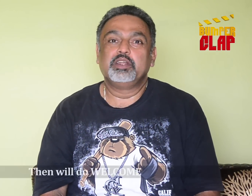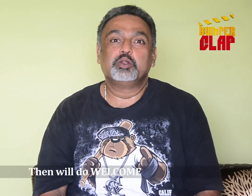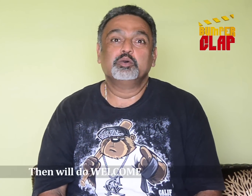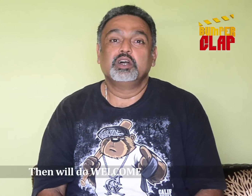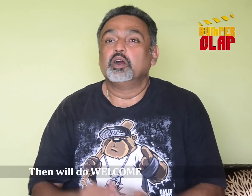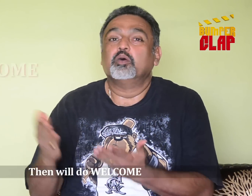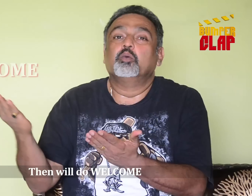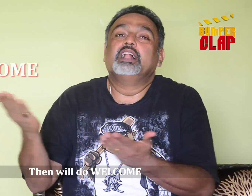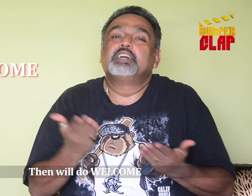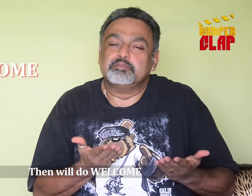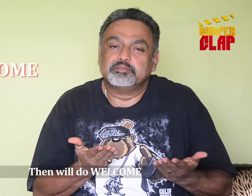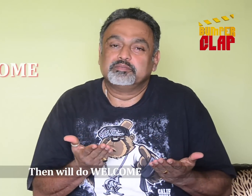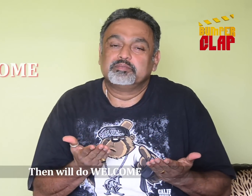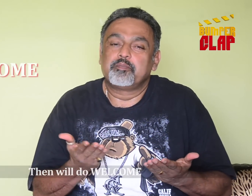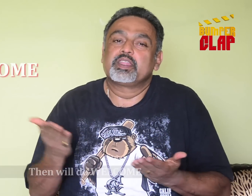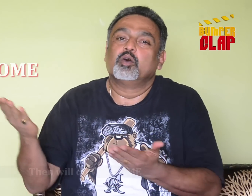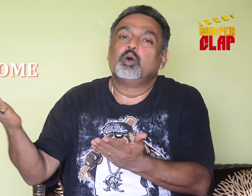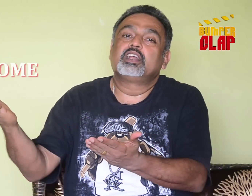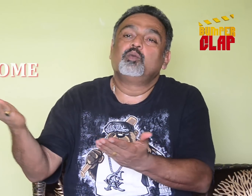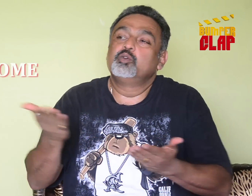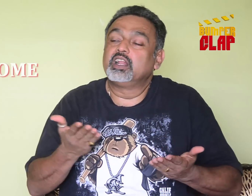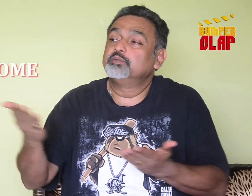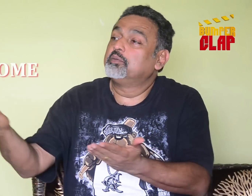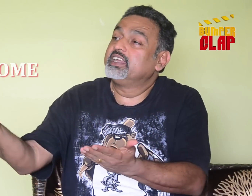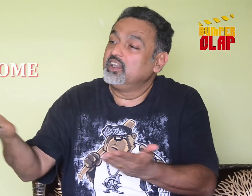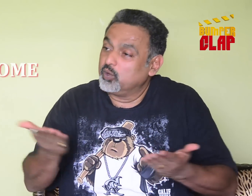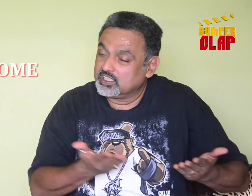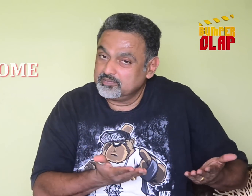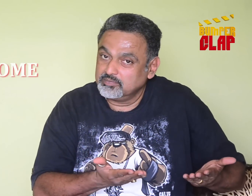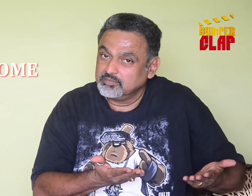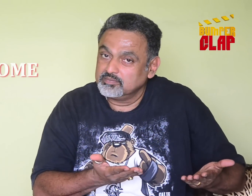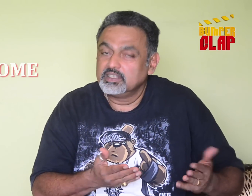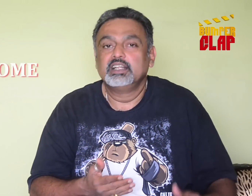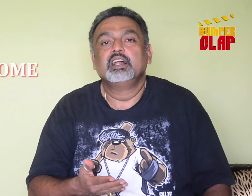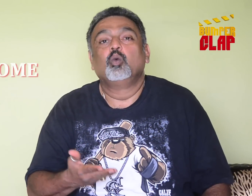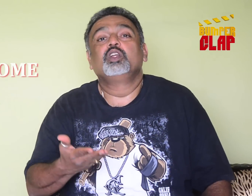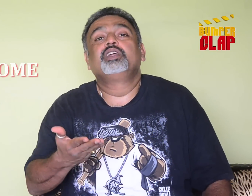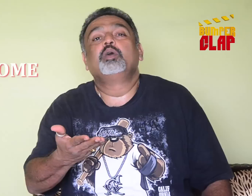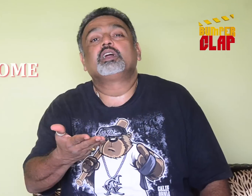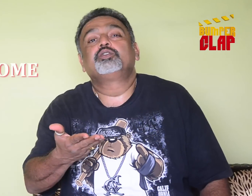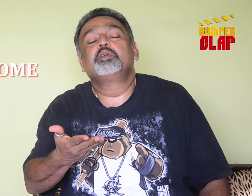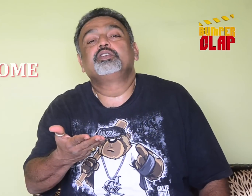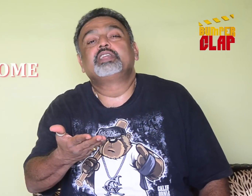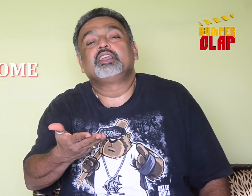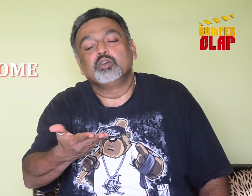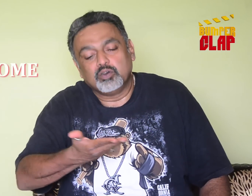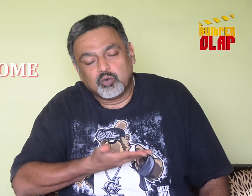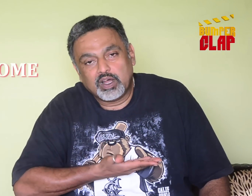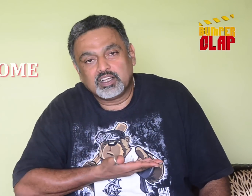do welcome. Welcome, when you welcome somebody in, welcome. When you say welcome, somebody will say thank you, welcome.